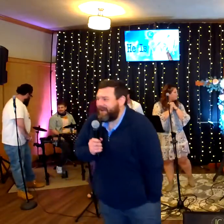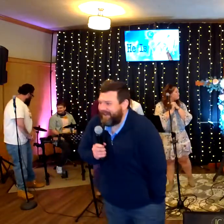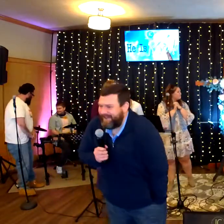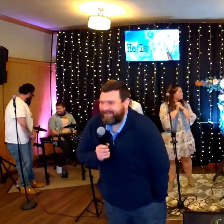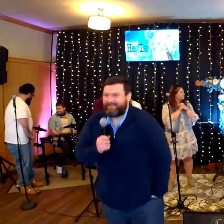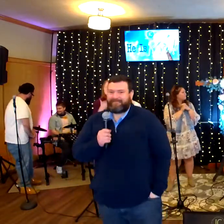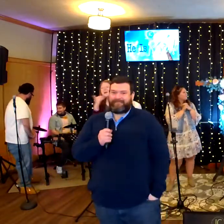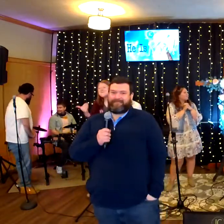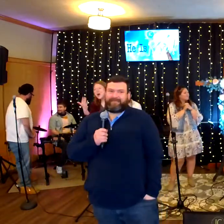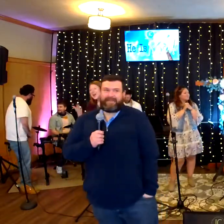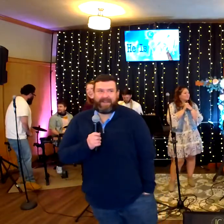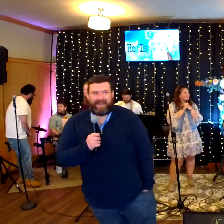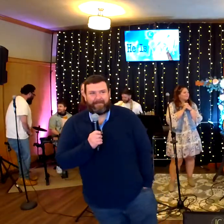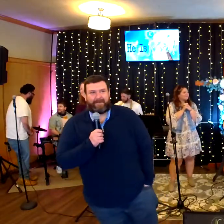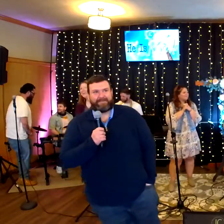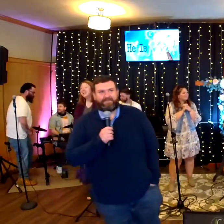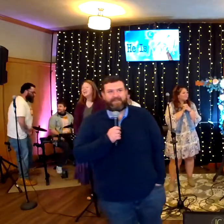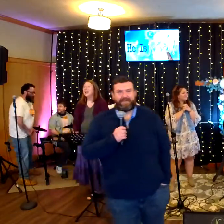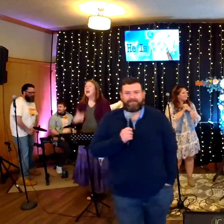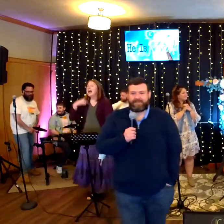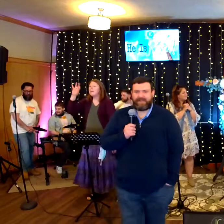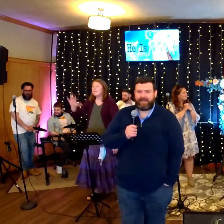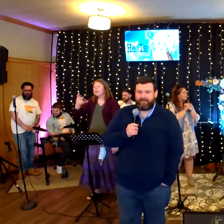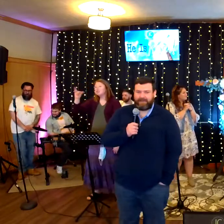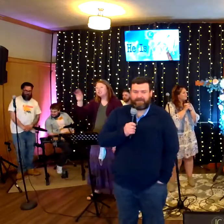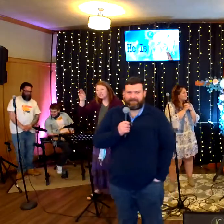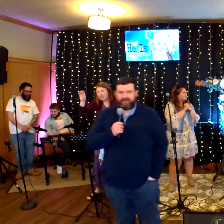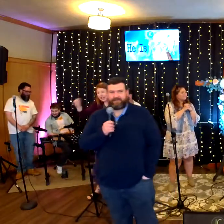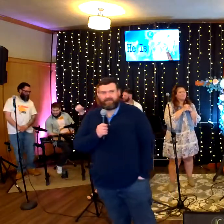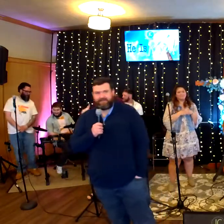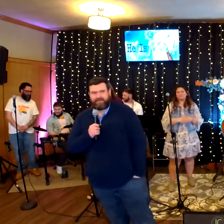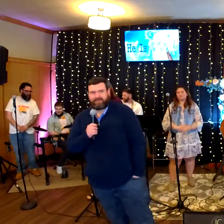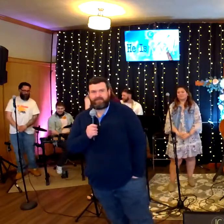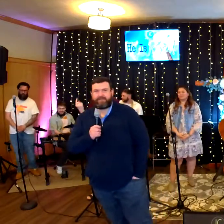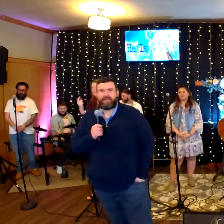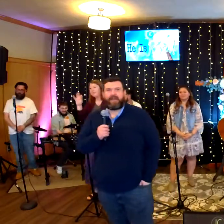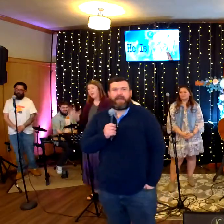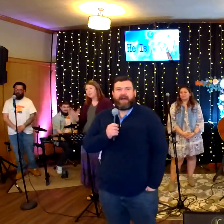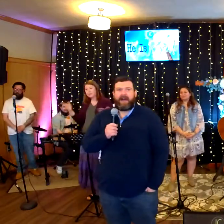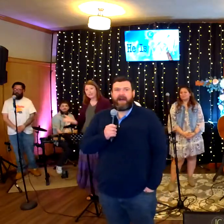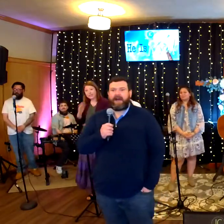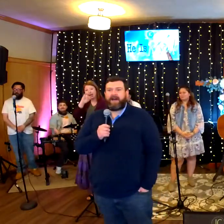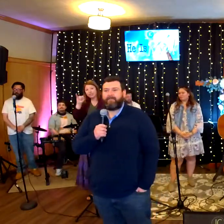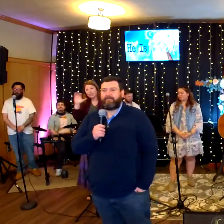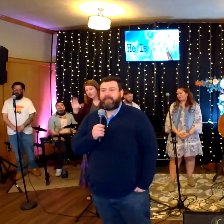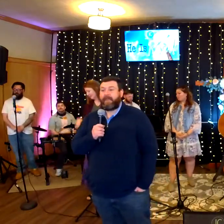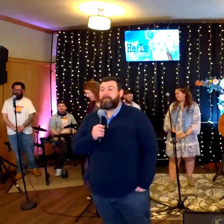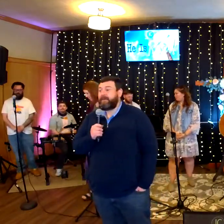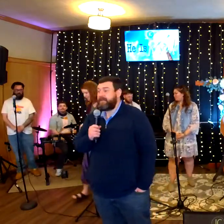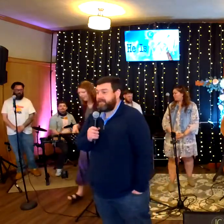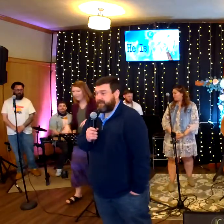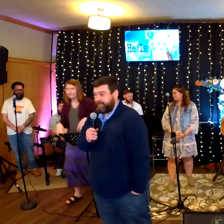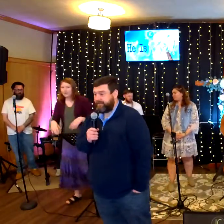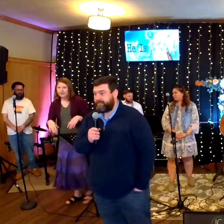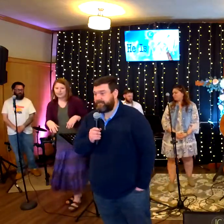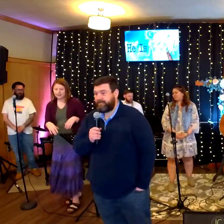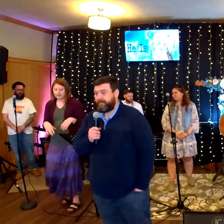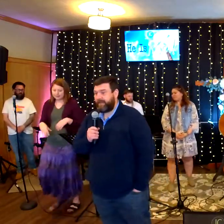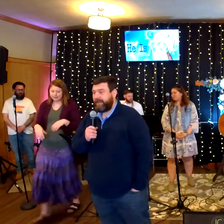Good morning. I am Pastor James. I am one of the pastors here at Just Church. Happy